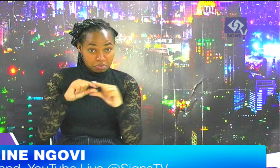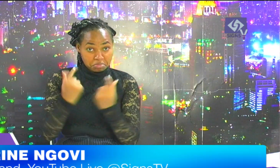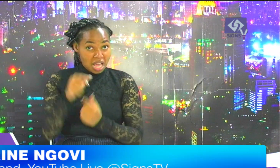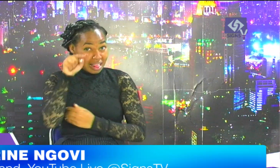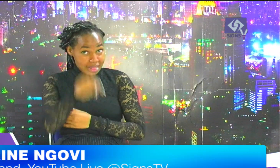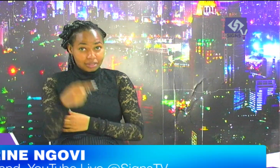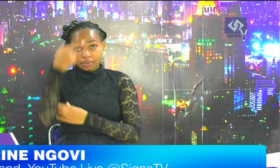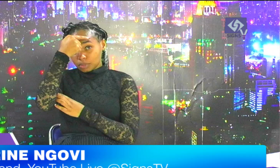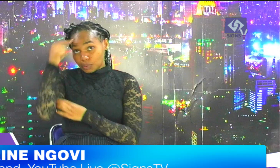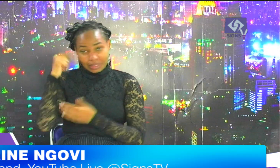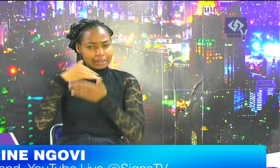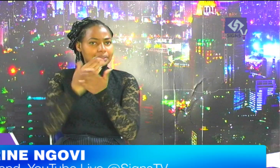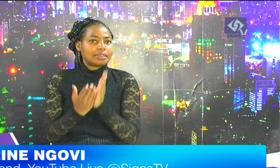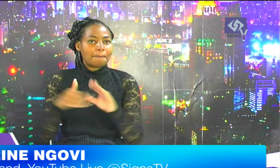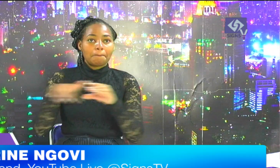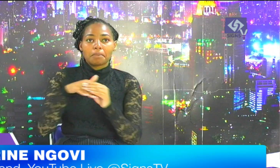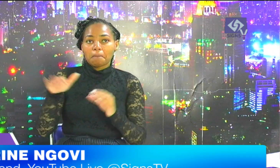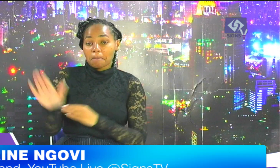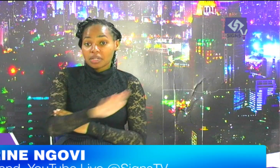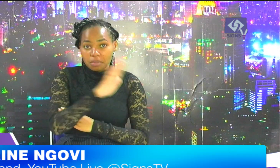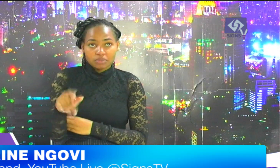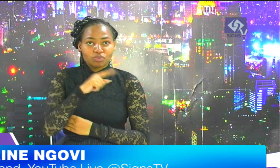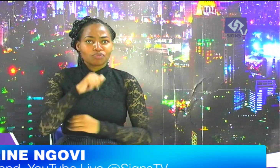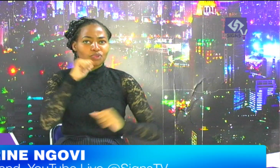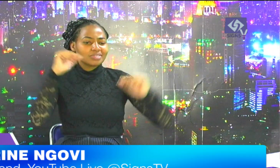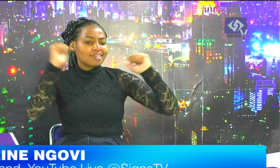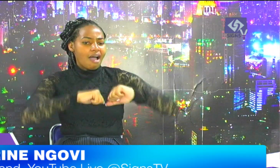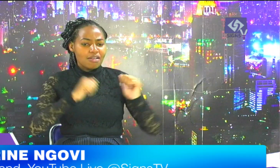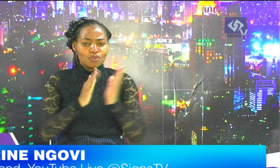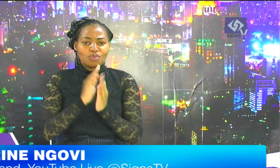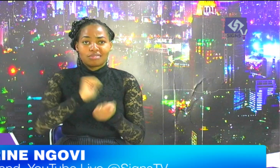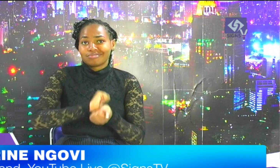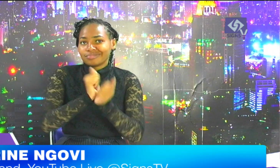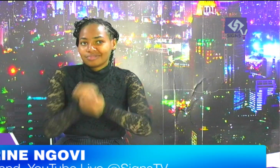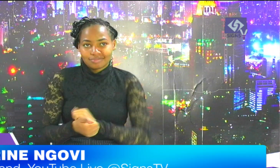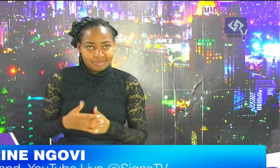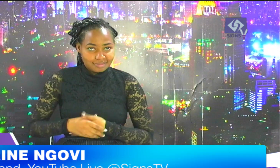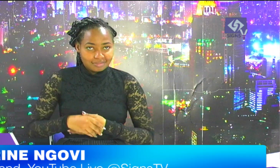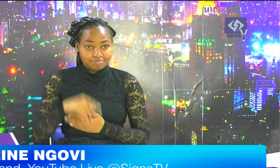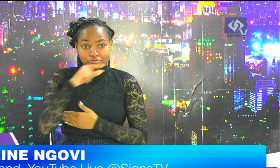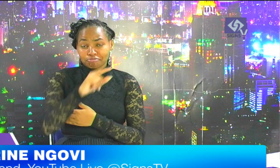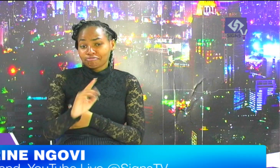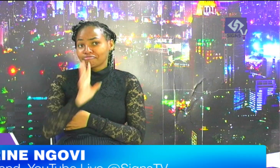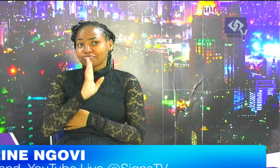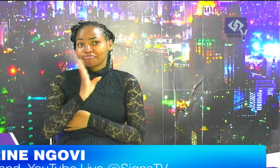Group. This is because some members of the Parliament disagreed with the changes.